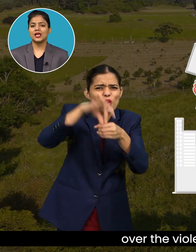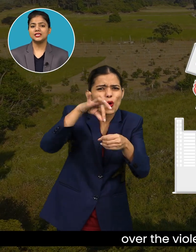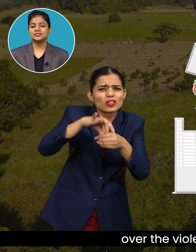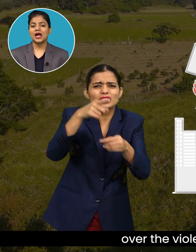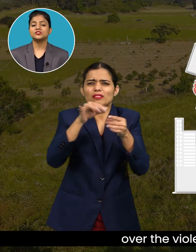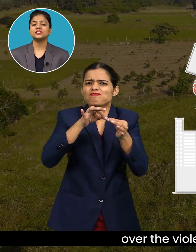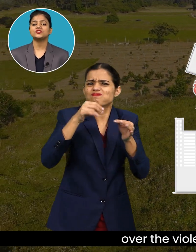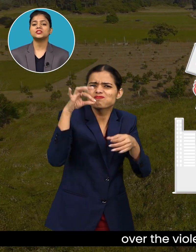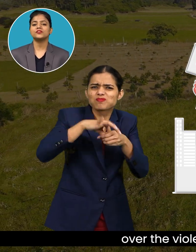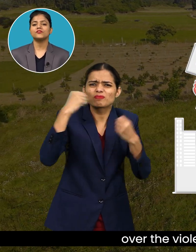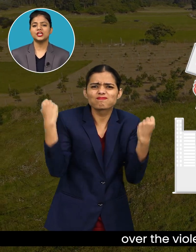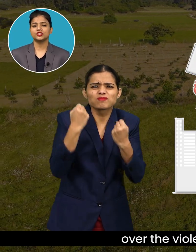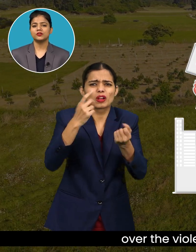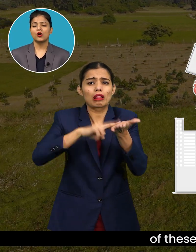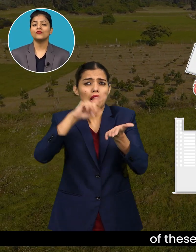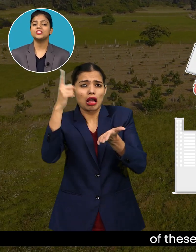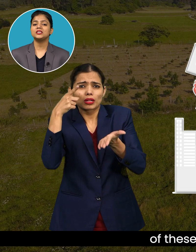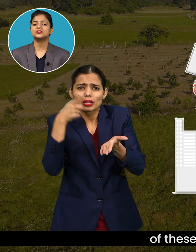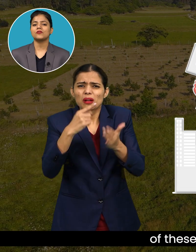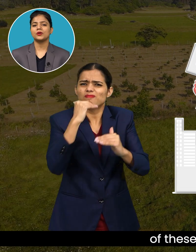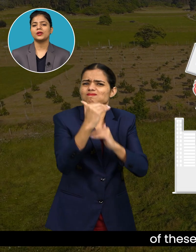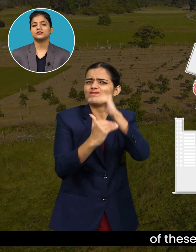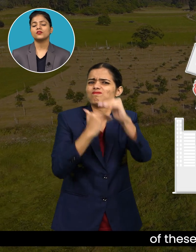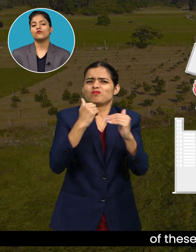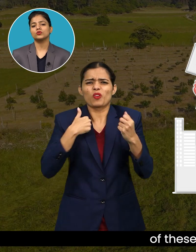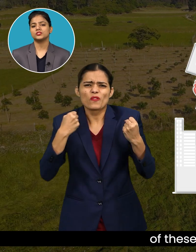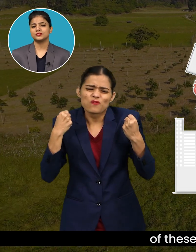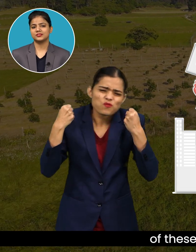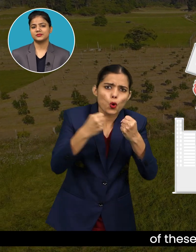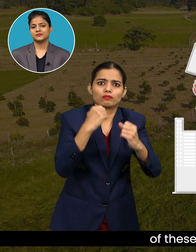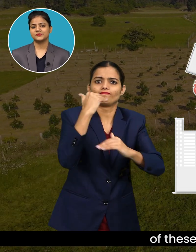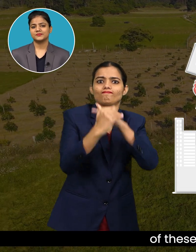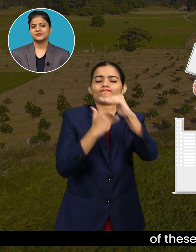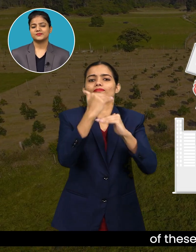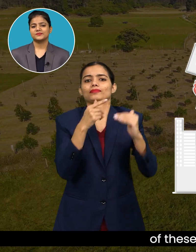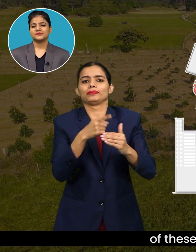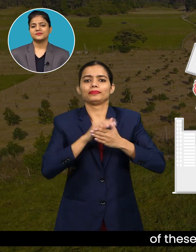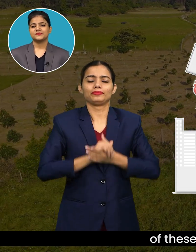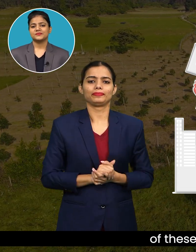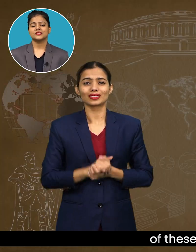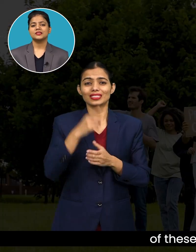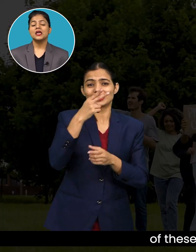the violent and destructive nature of these development forces.